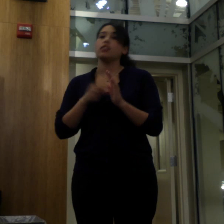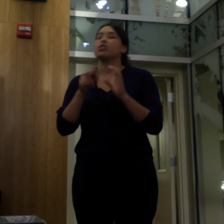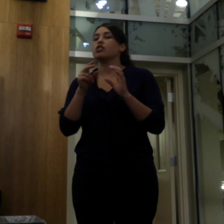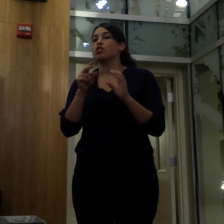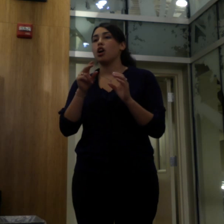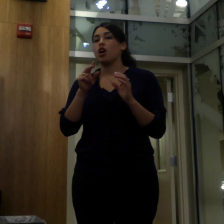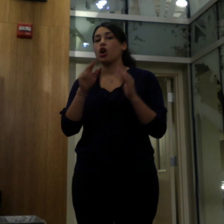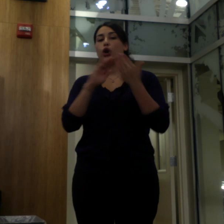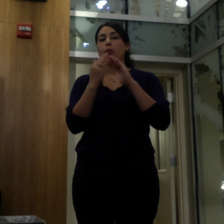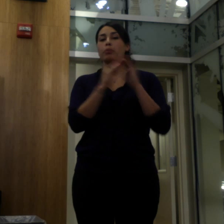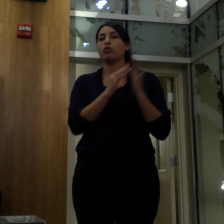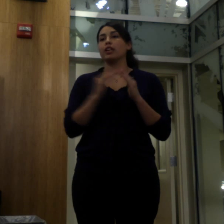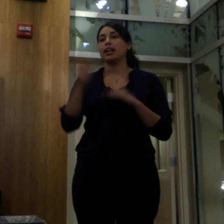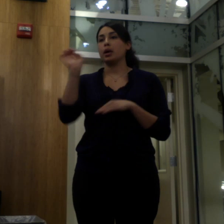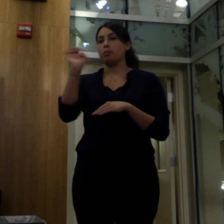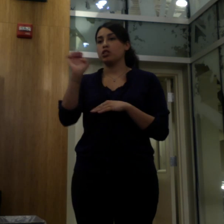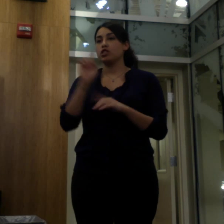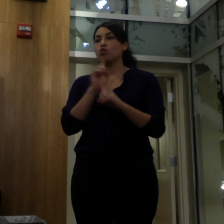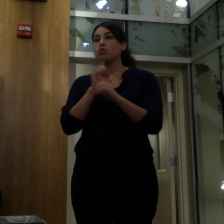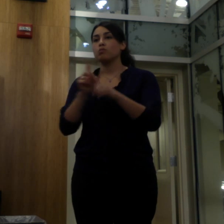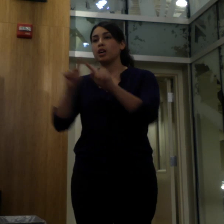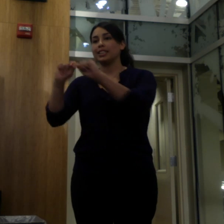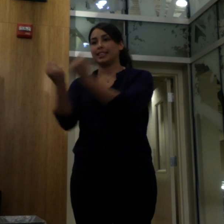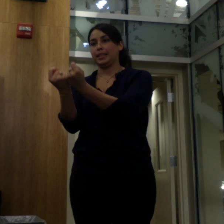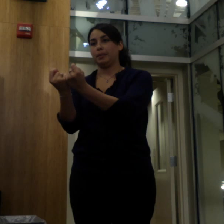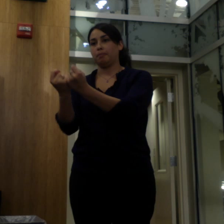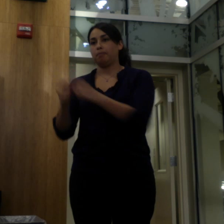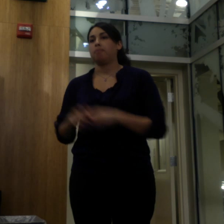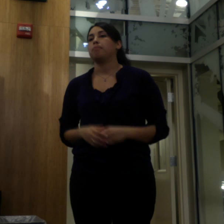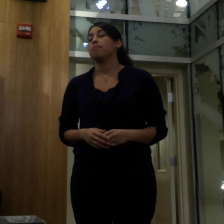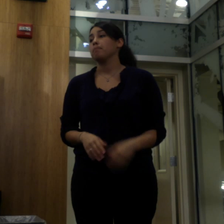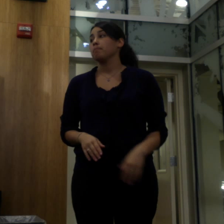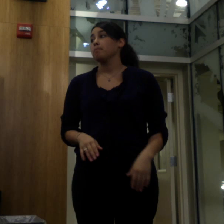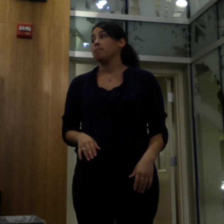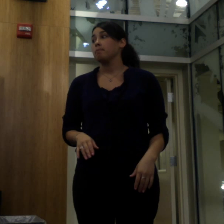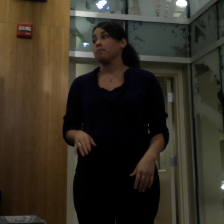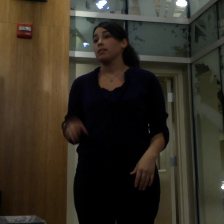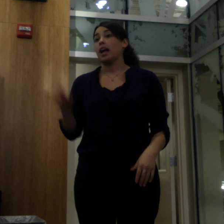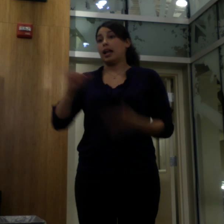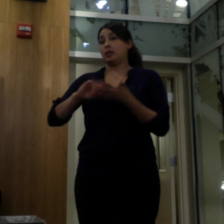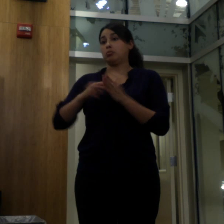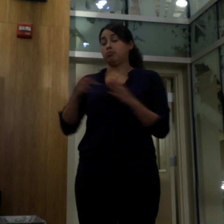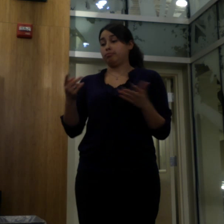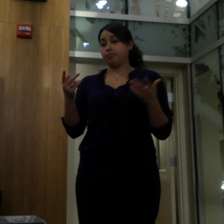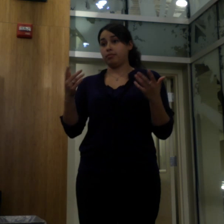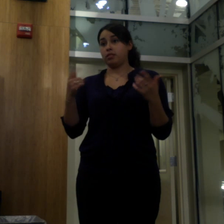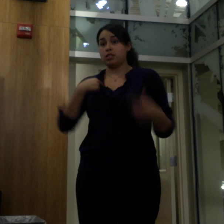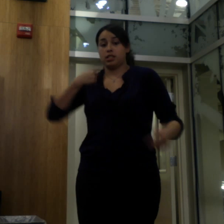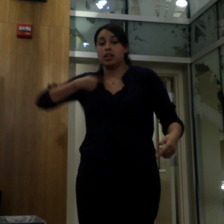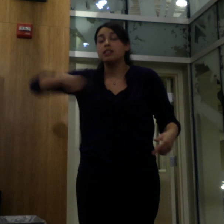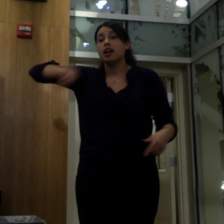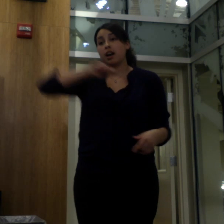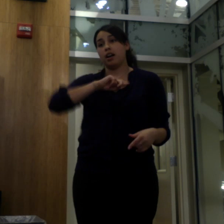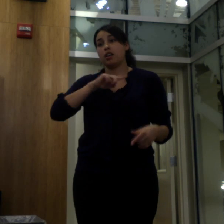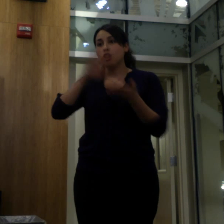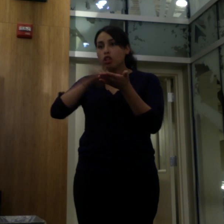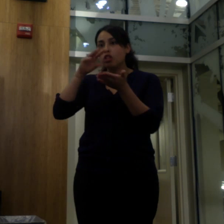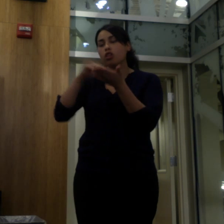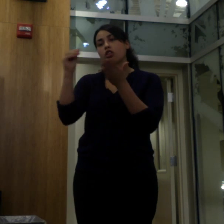Community Emergency Response Team. It is us learning the